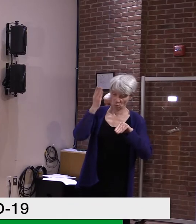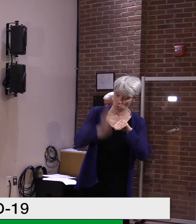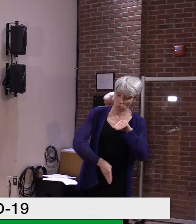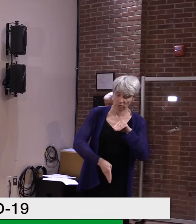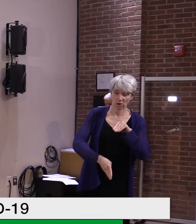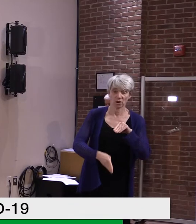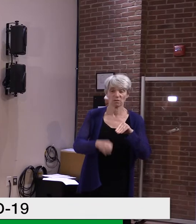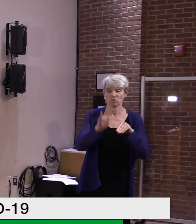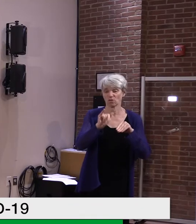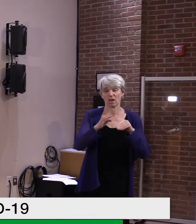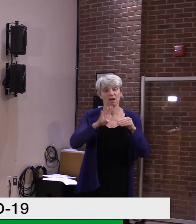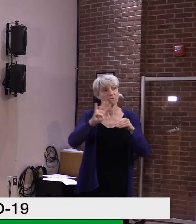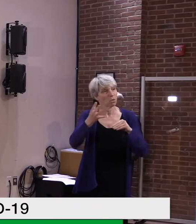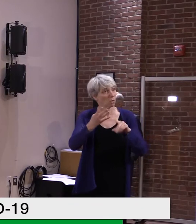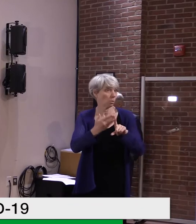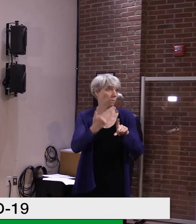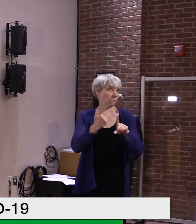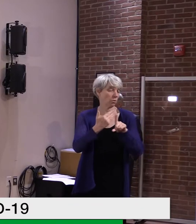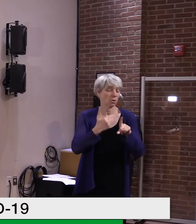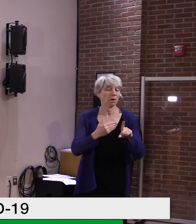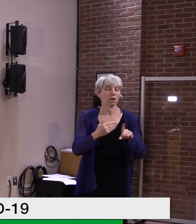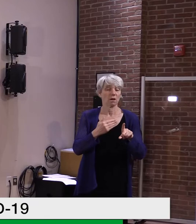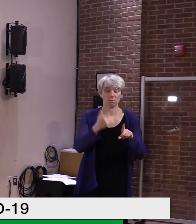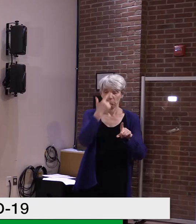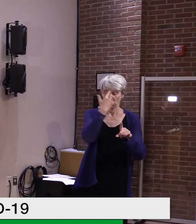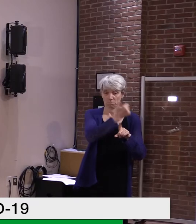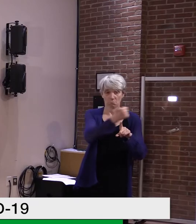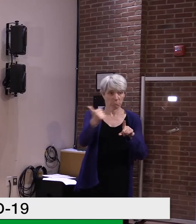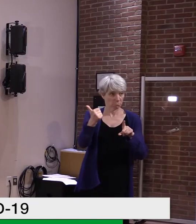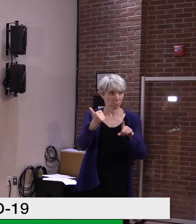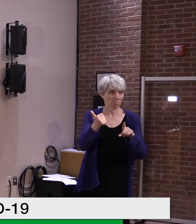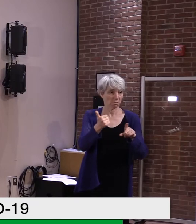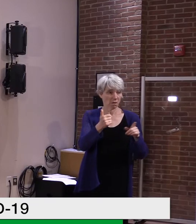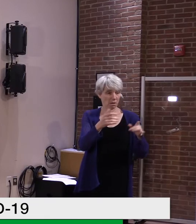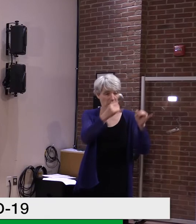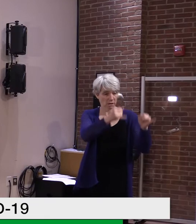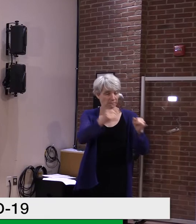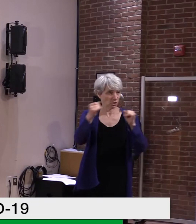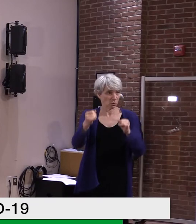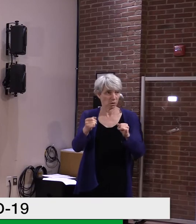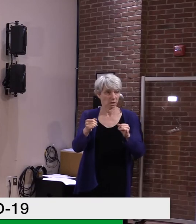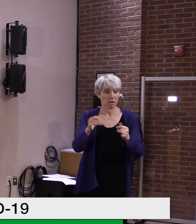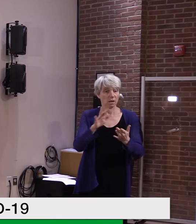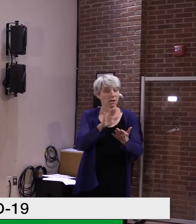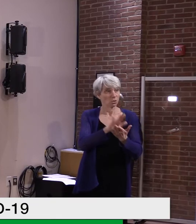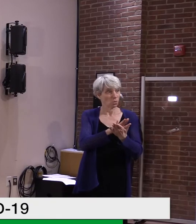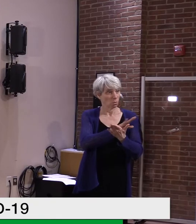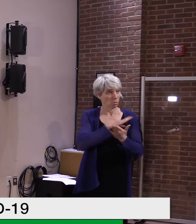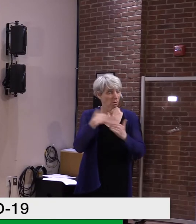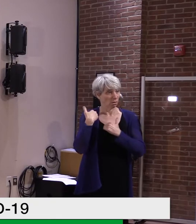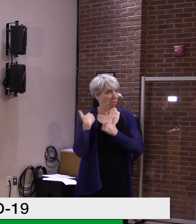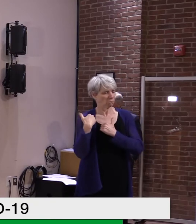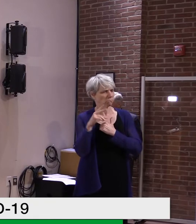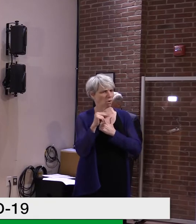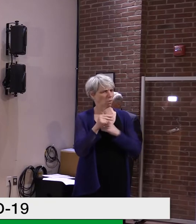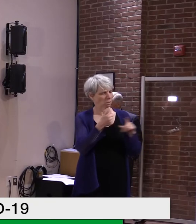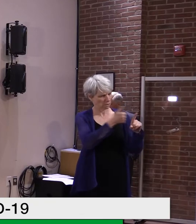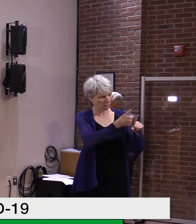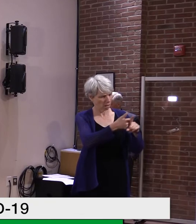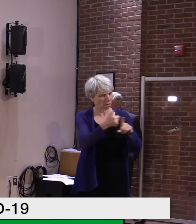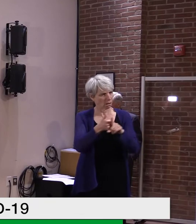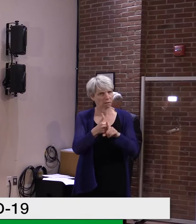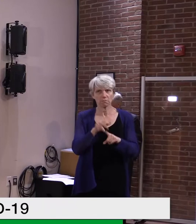individual as opposed to the school or the school board. So I think, you know, to put that notice out there is going to be useful, but it's really